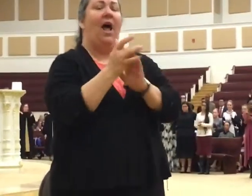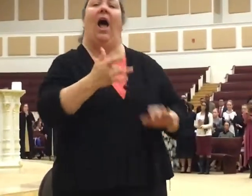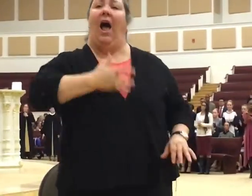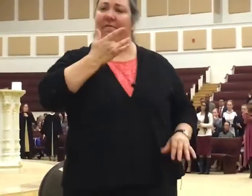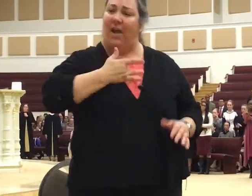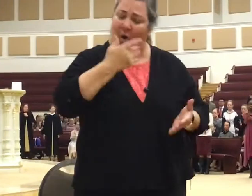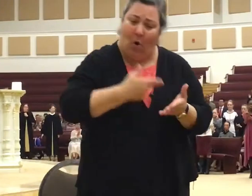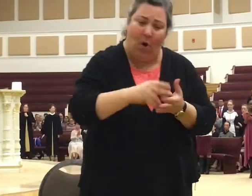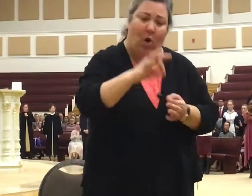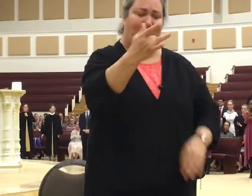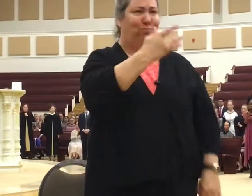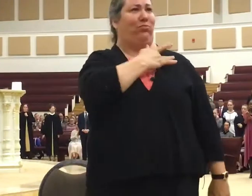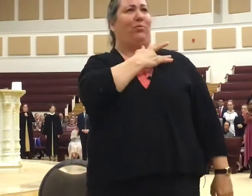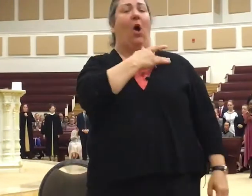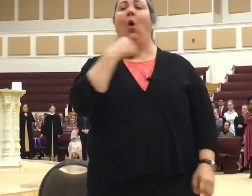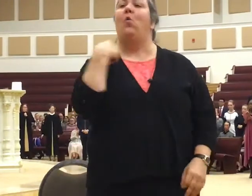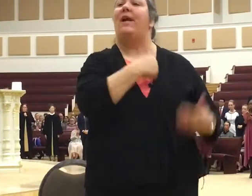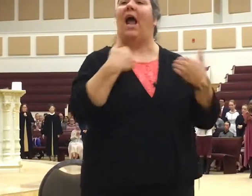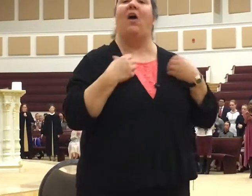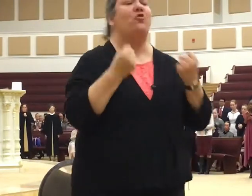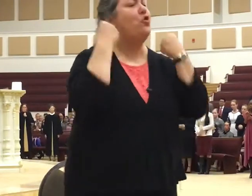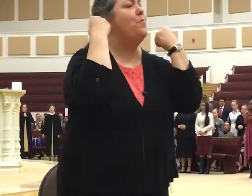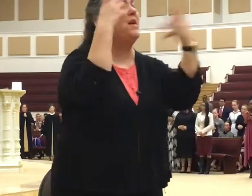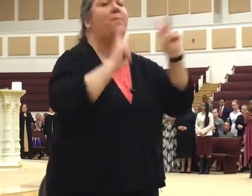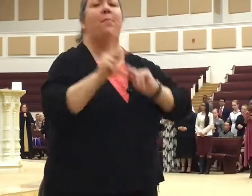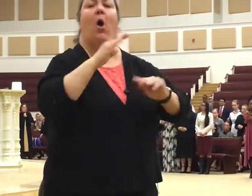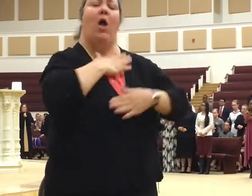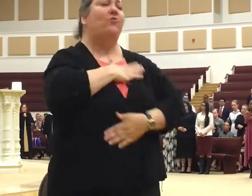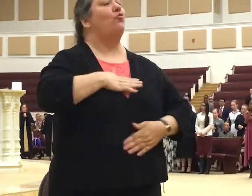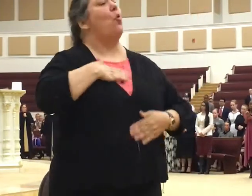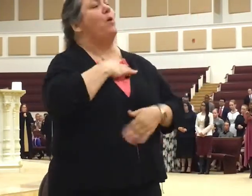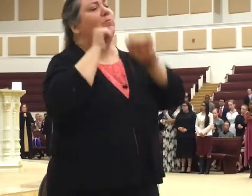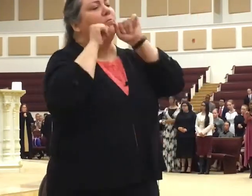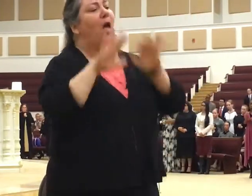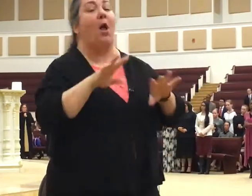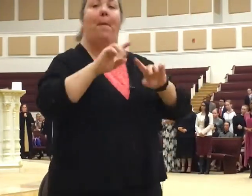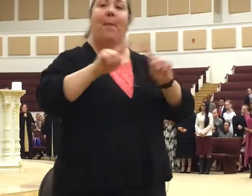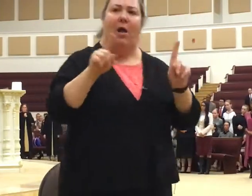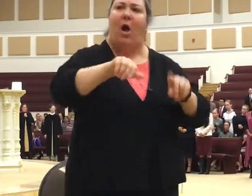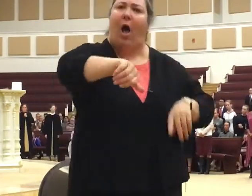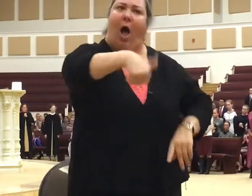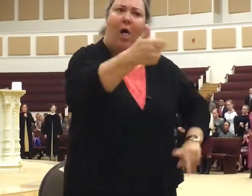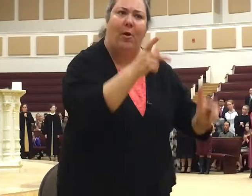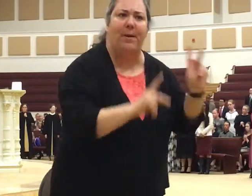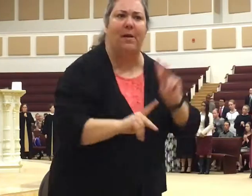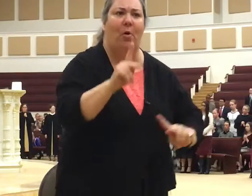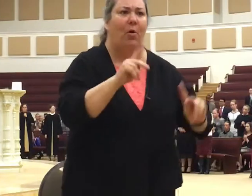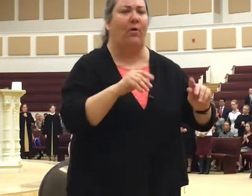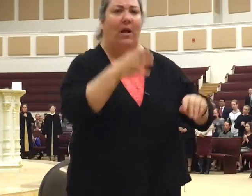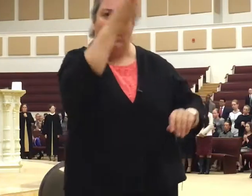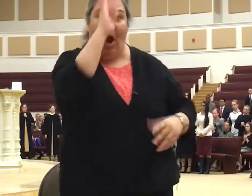The Holy Ghost tell me we got too many people enjoying their blessing while there's some more people that I'm trying to